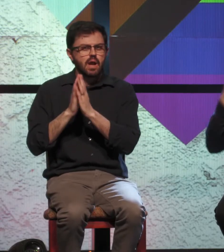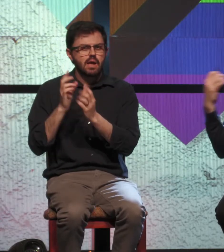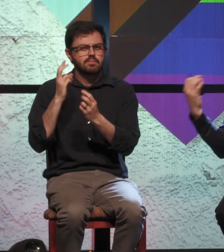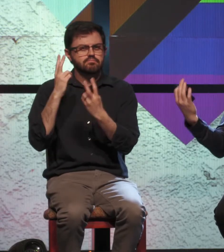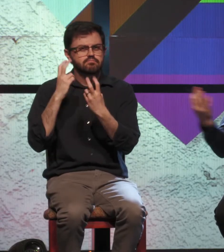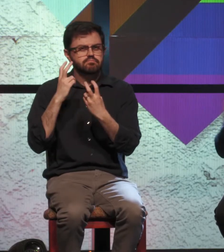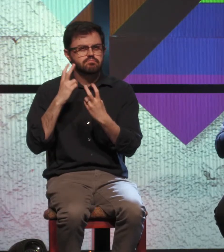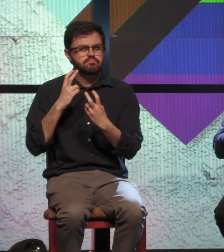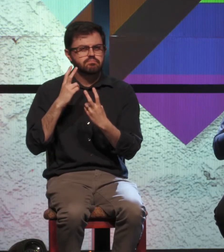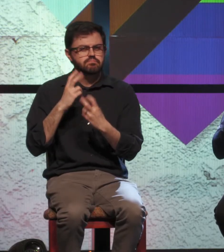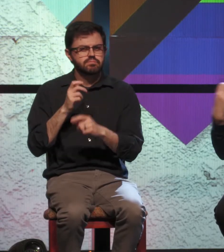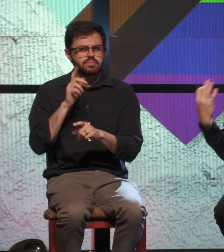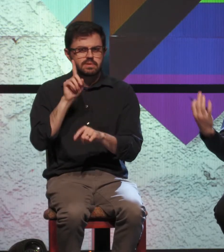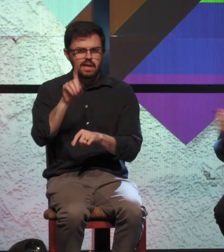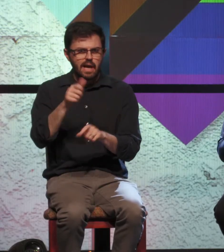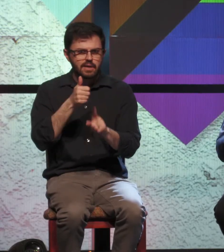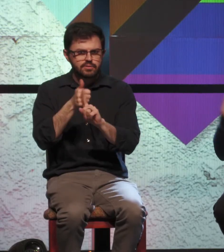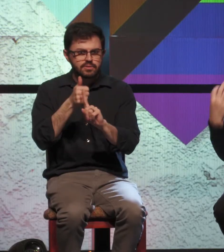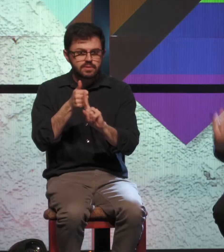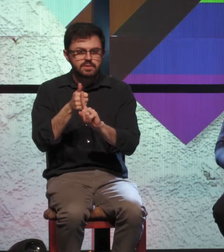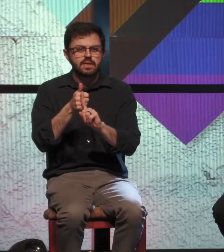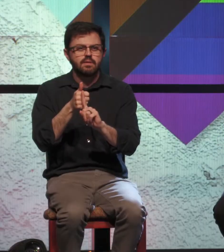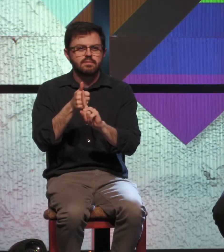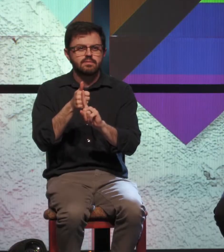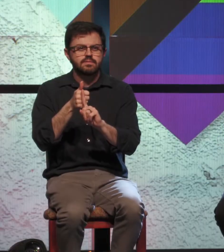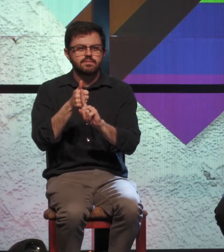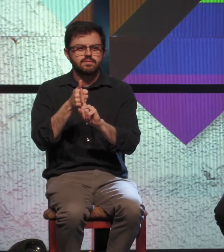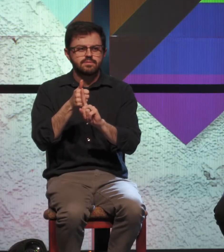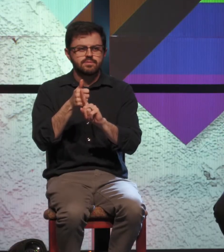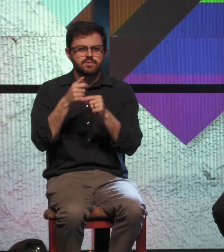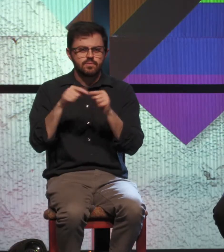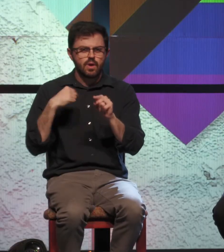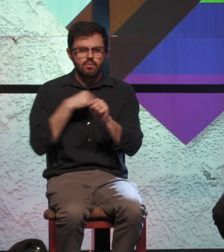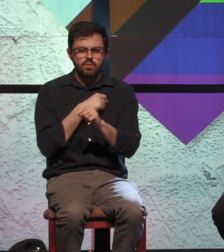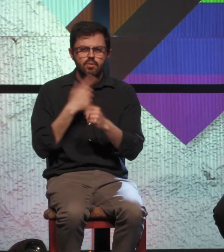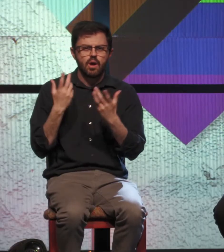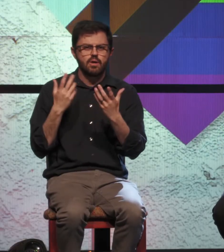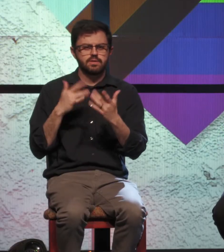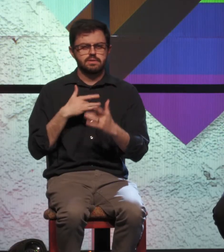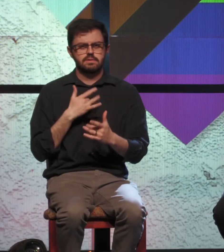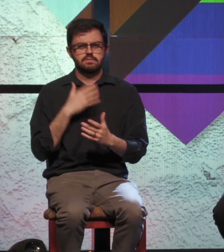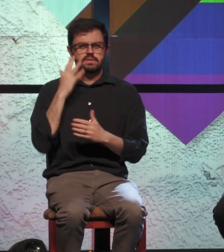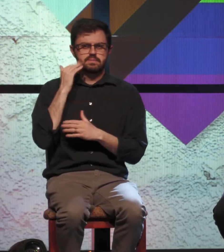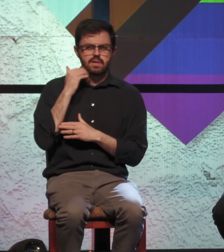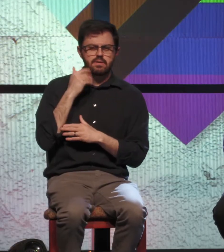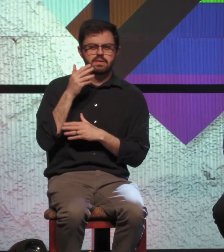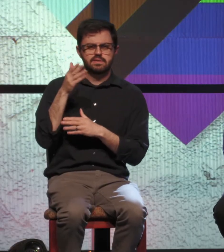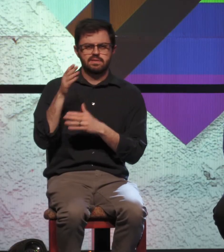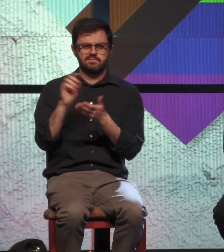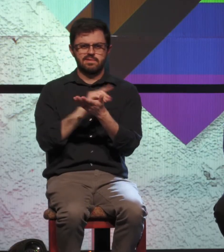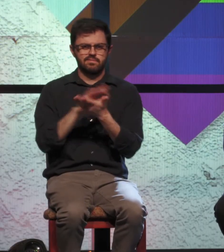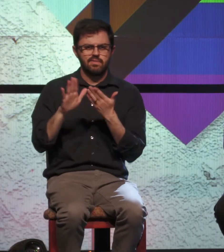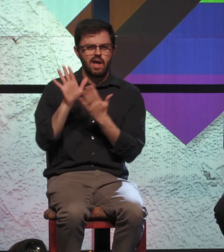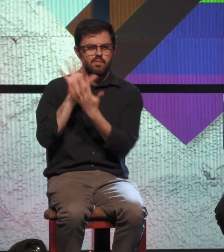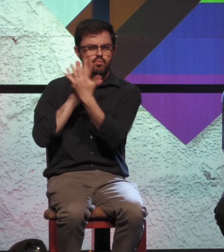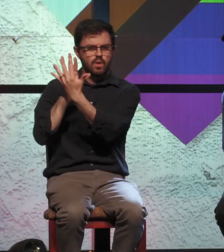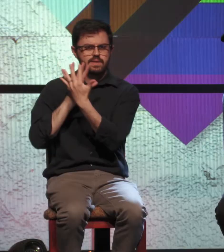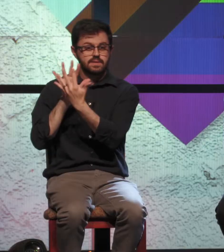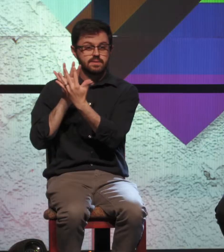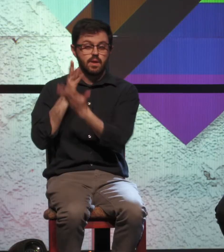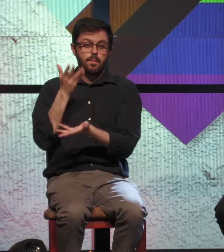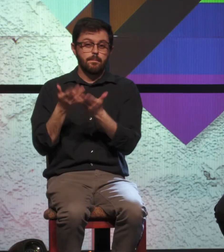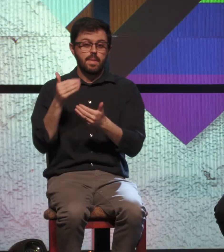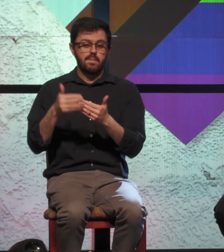of one another where the divine is manifest in a unique way, and just ask that question. Maybe it's to this week somehow take one